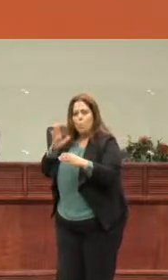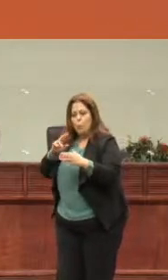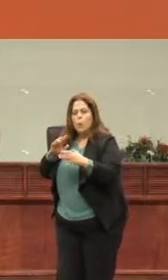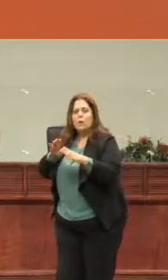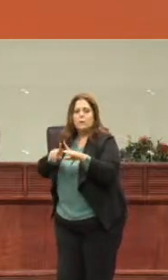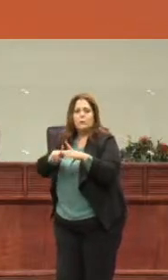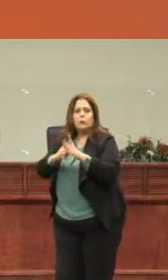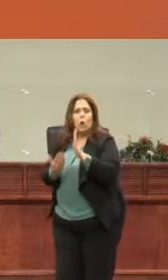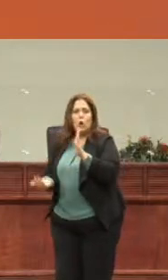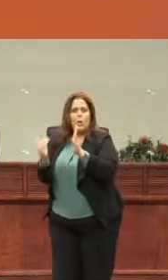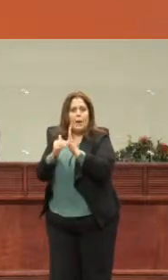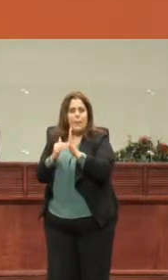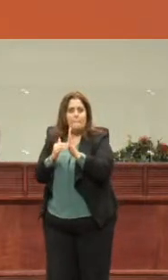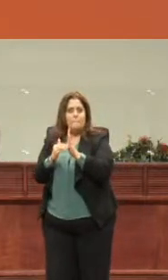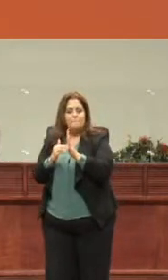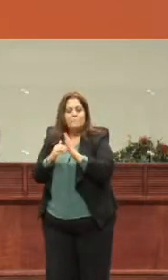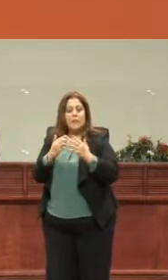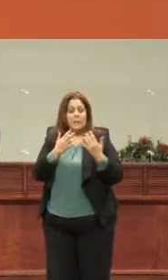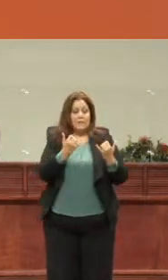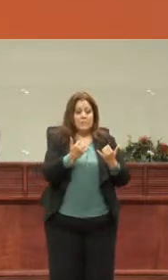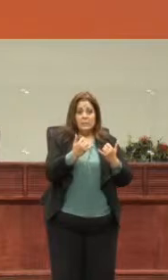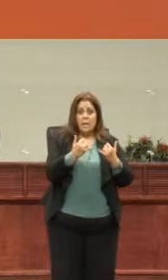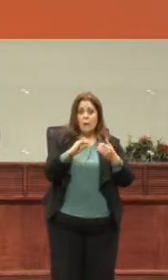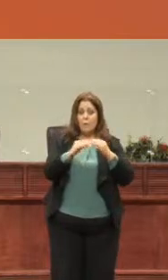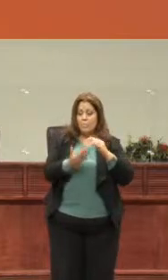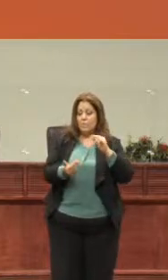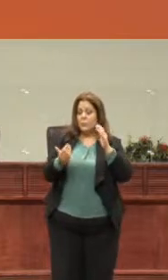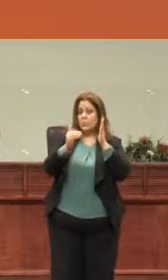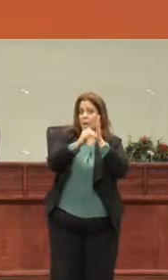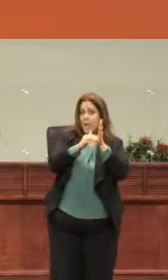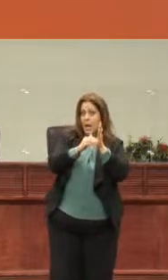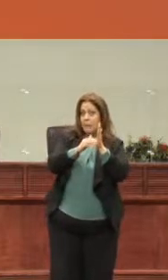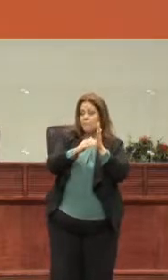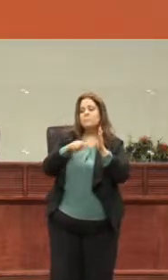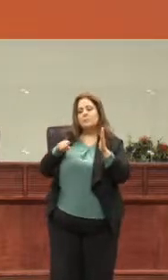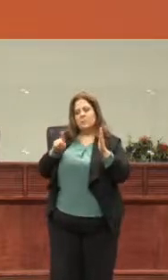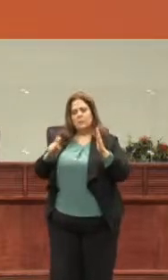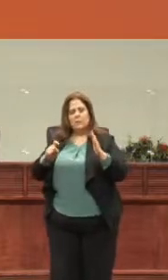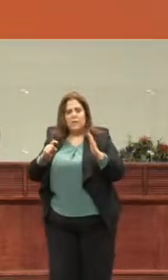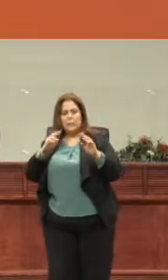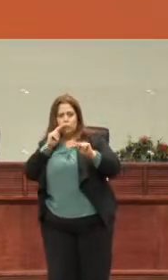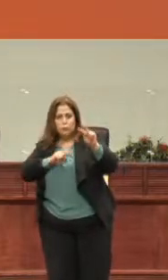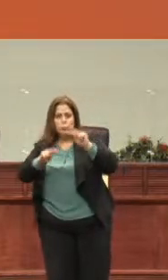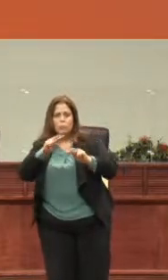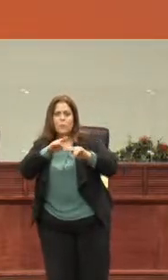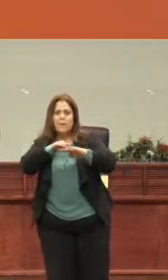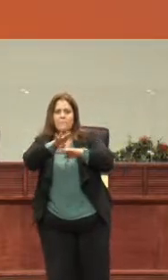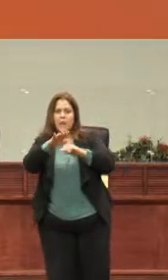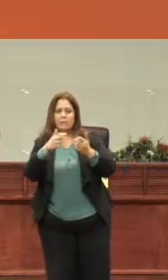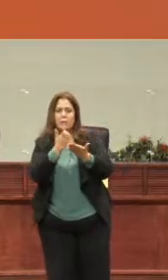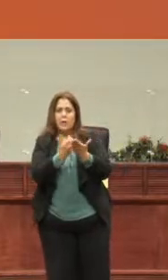this latest surge in cases. The last time the task force met was nearly a year ago,